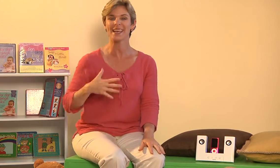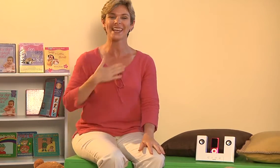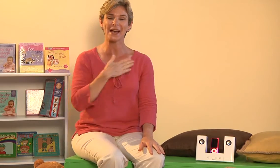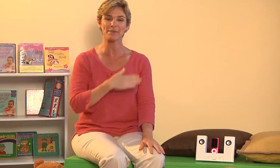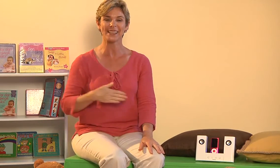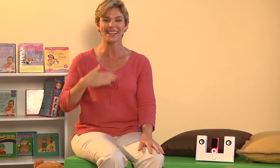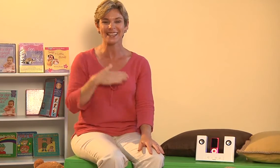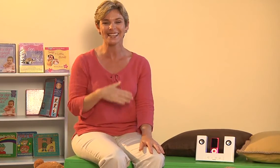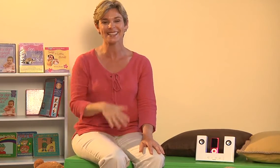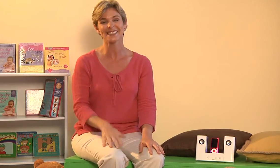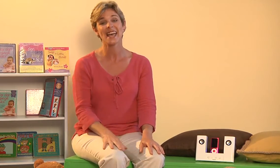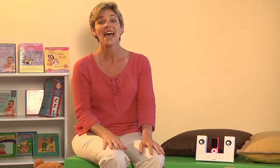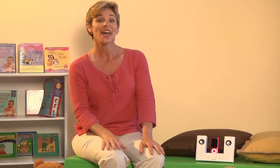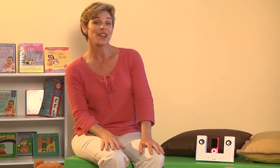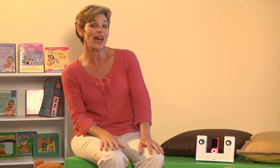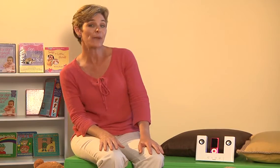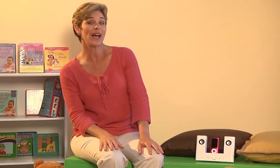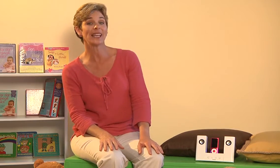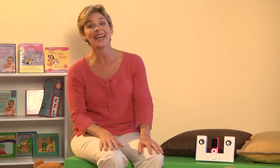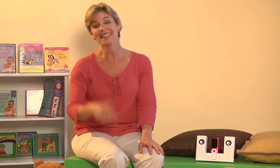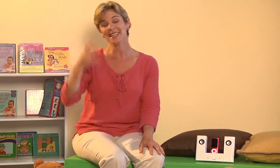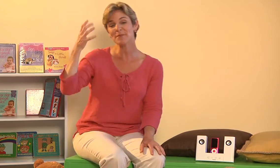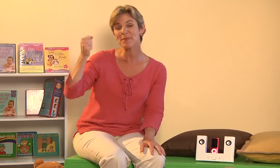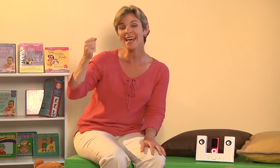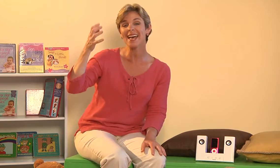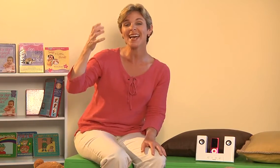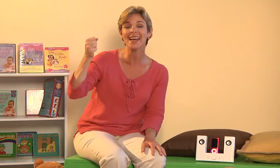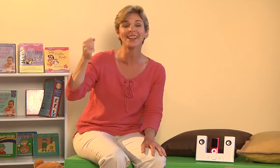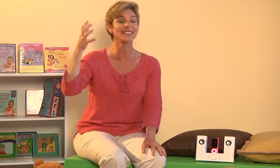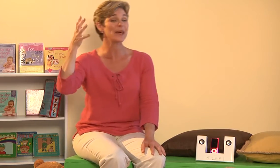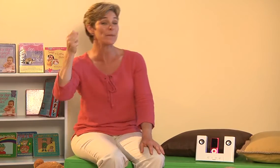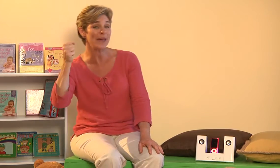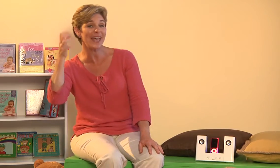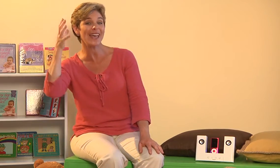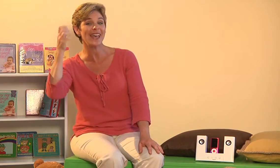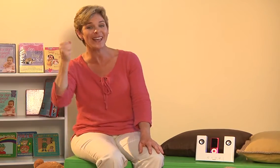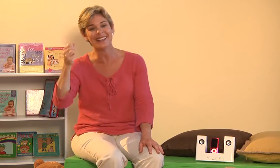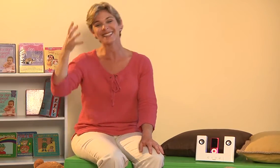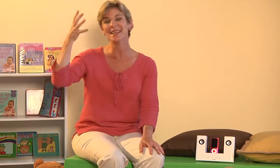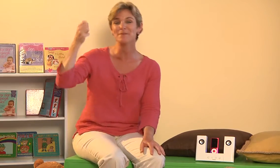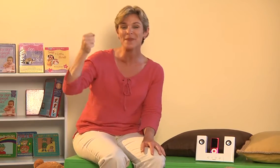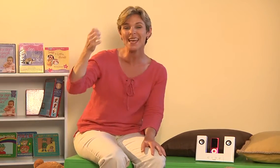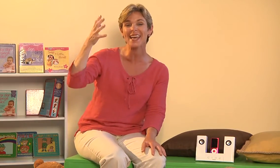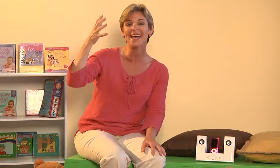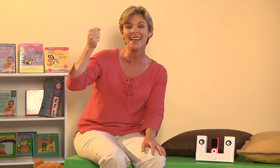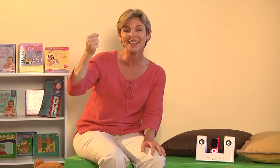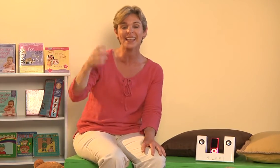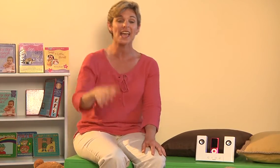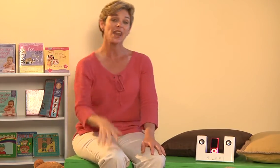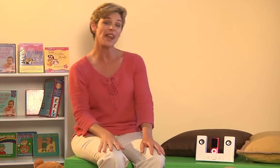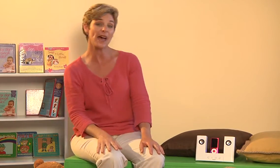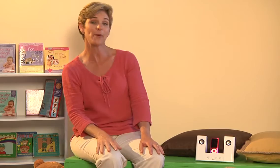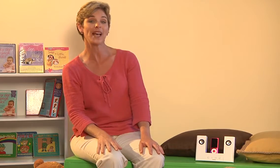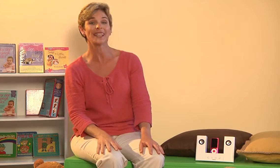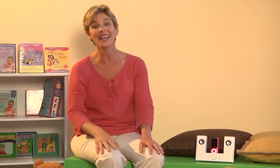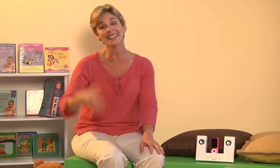I please? Now I'd like some milk, some milk, some milk. Now I'd like